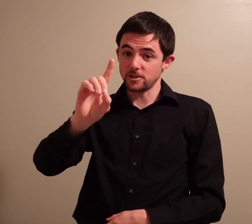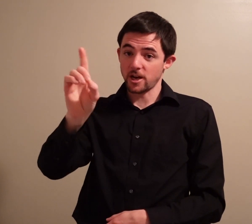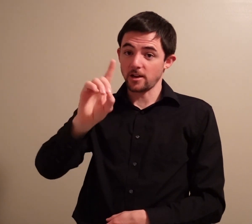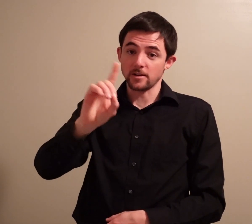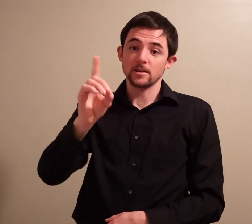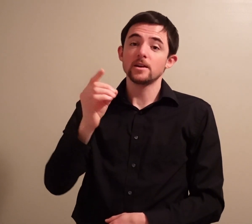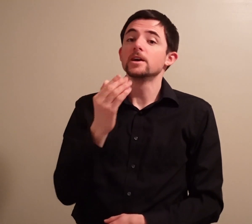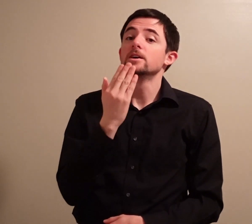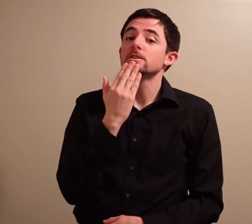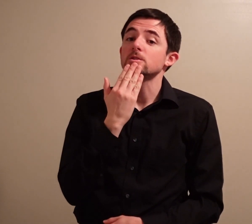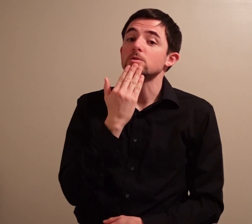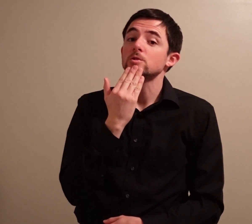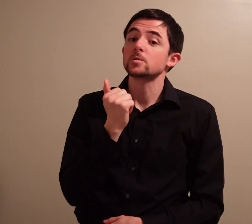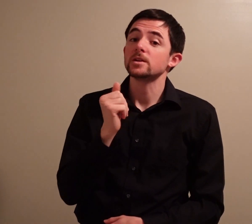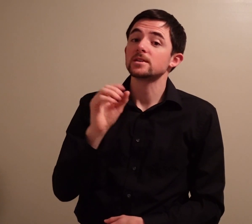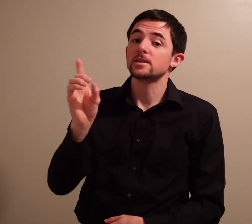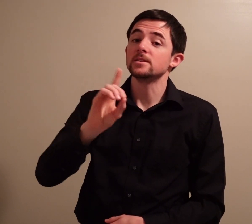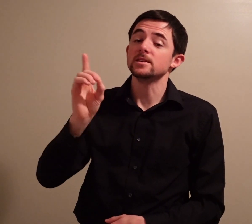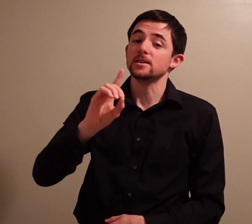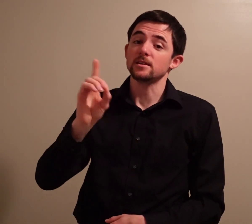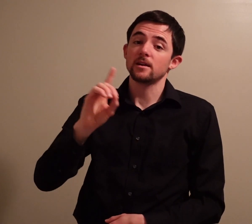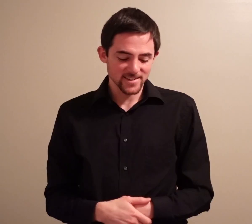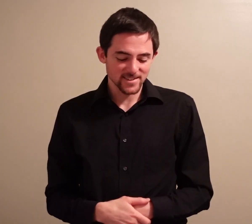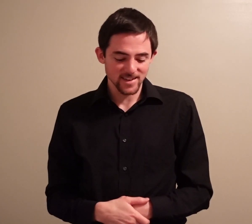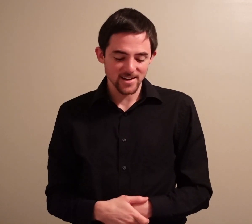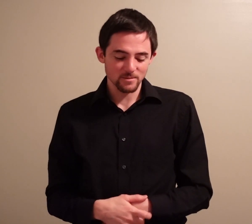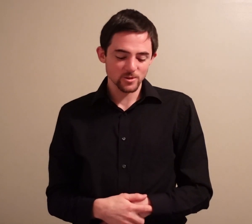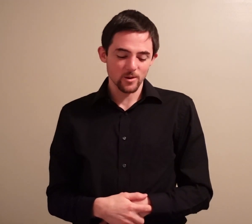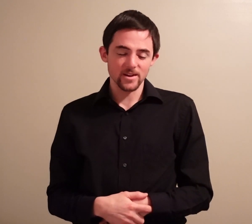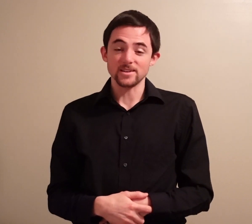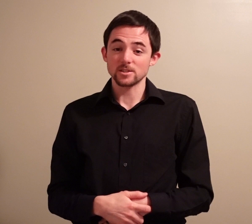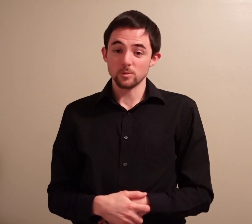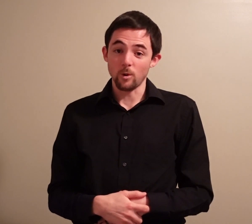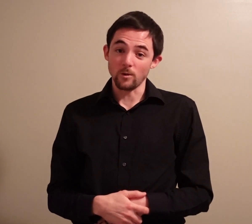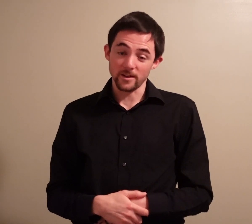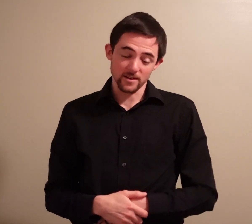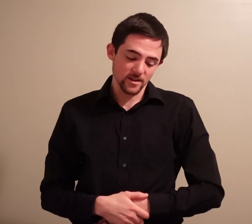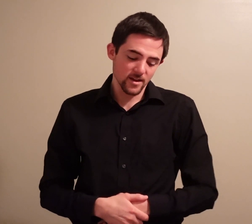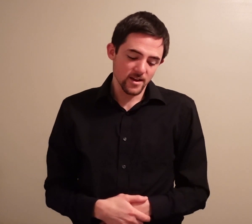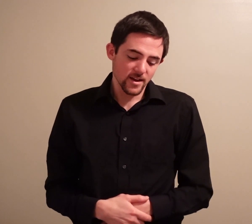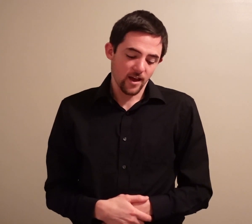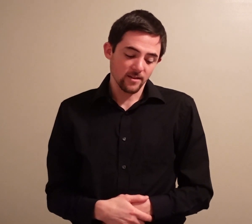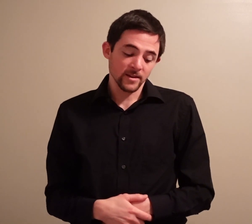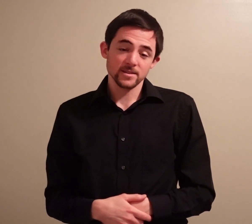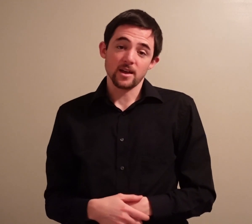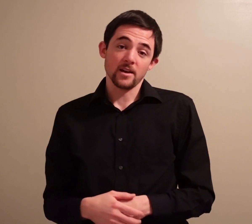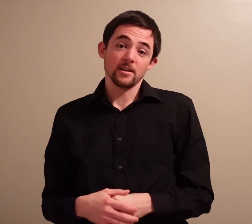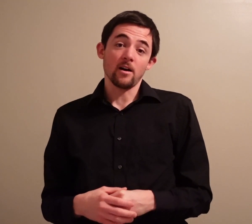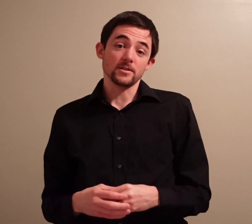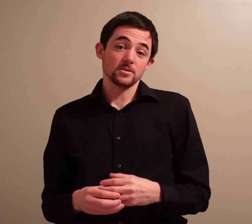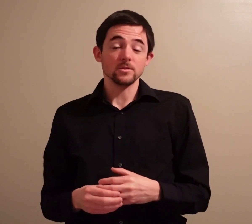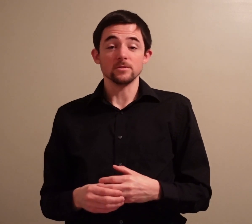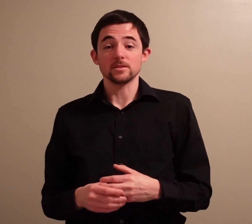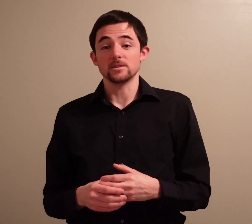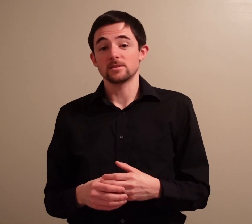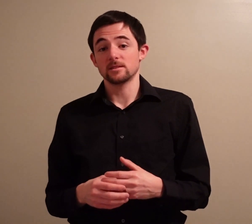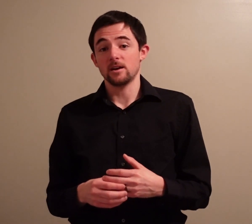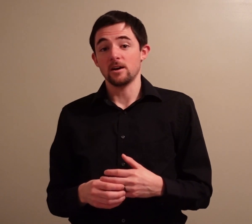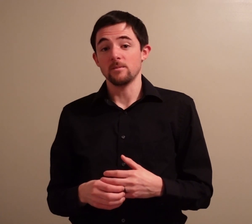shake it. So sweet D. Sign number 20 is swollen. And this sign also uses